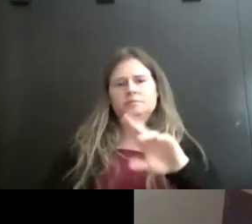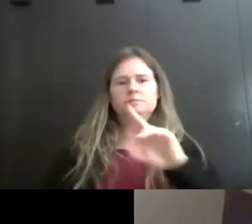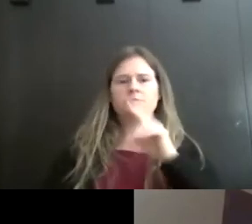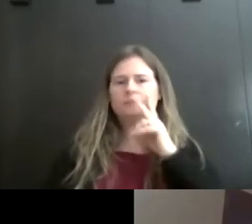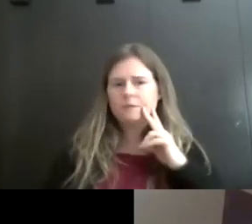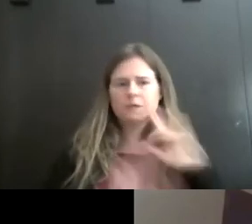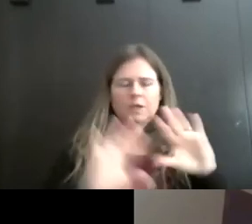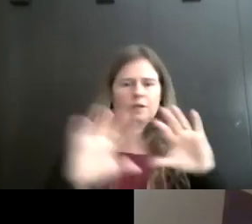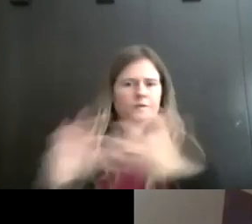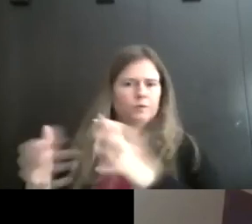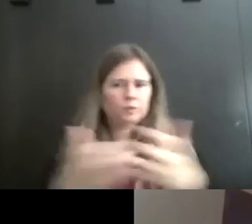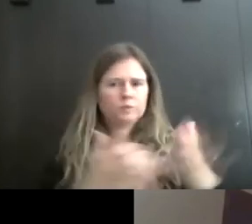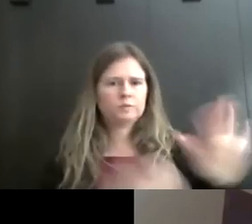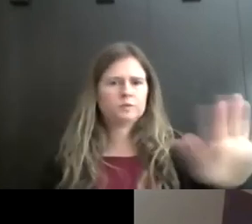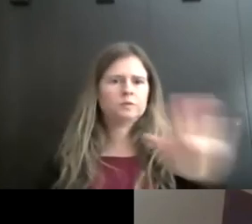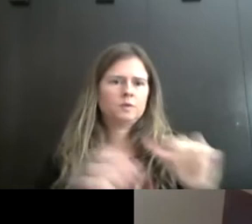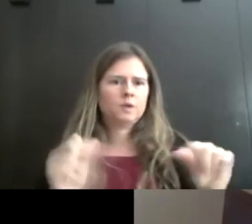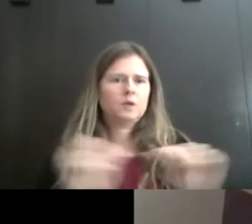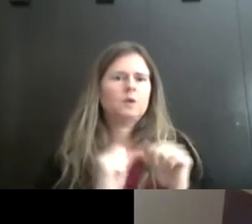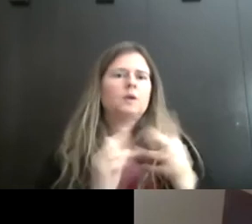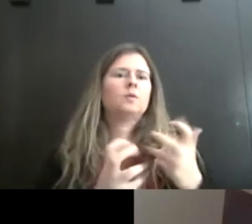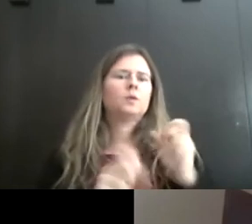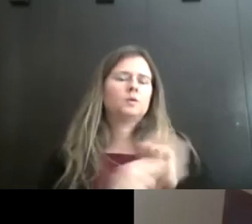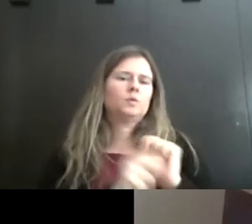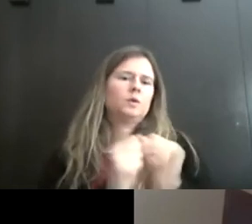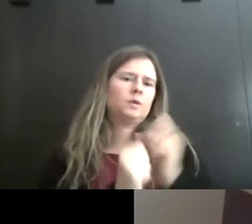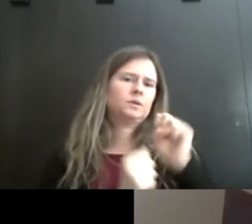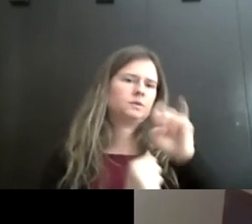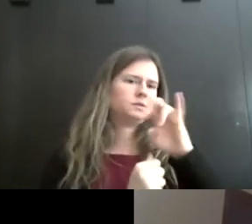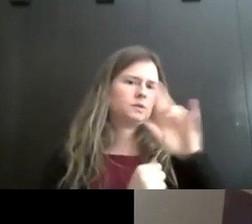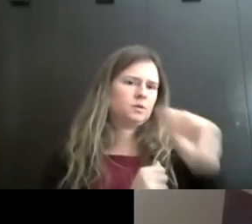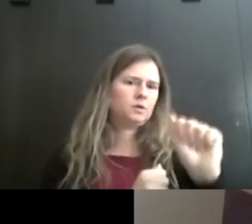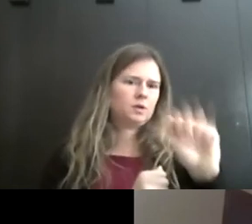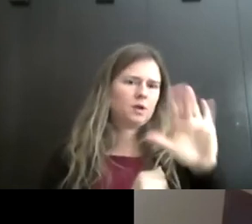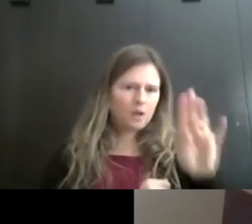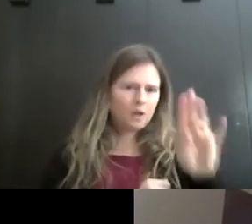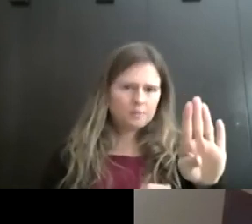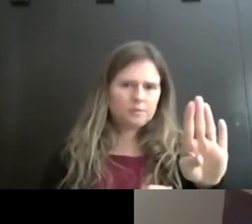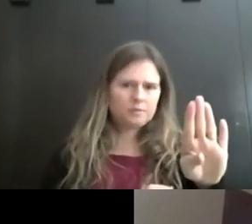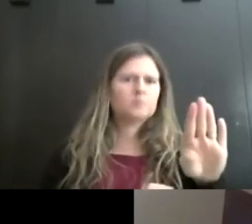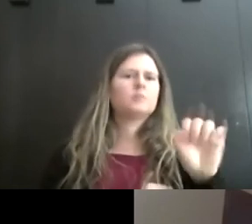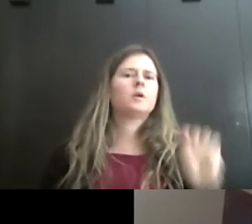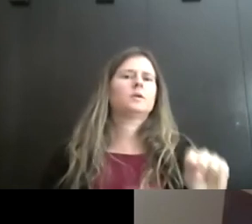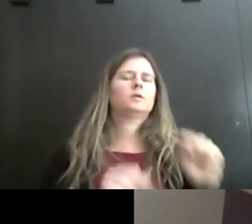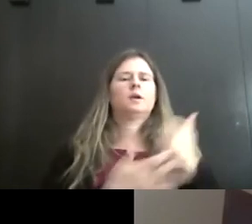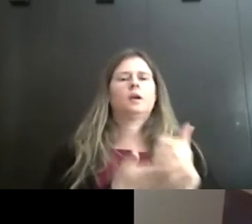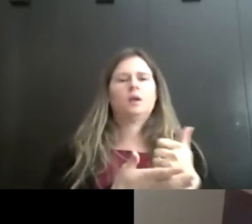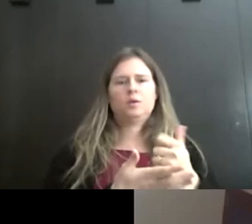in your area that are trying to work with the Sierra Club, that's another way you can help your local tribal